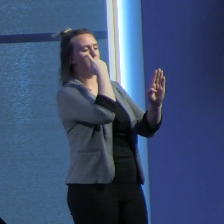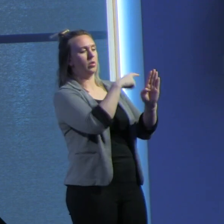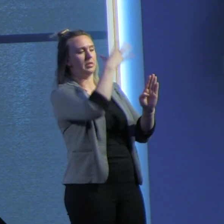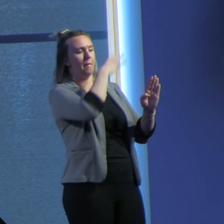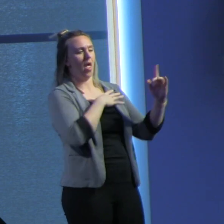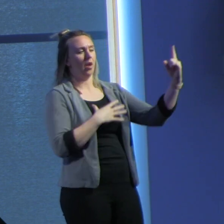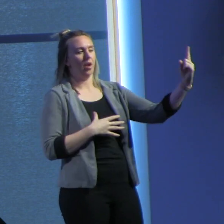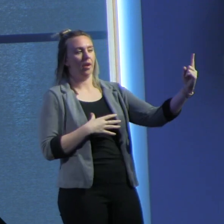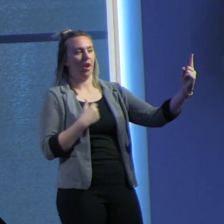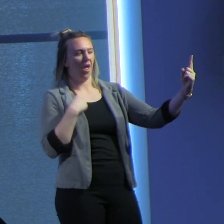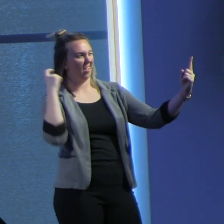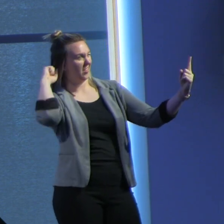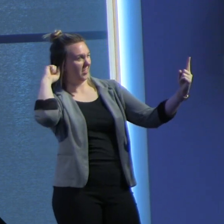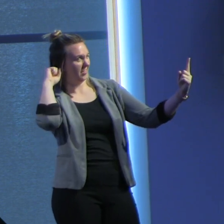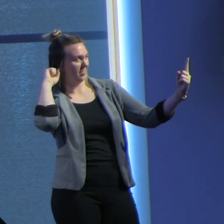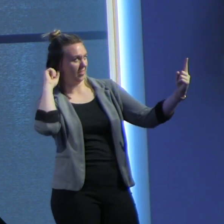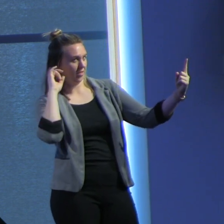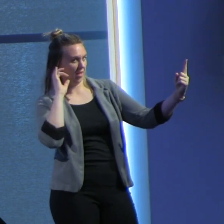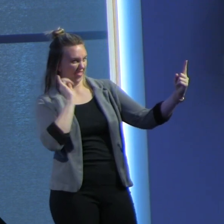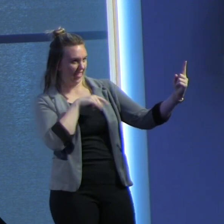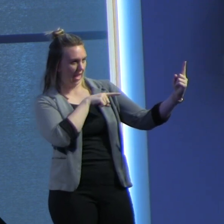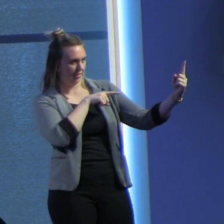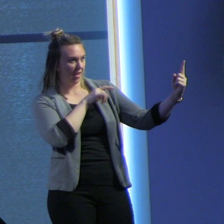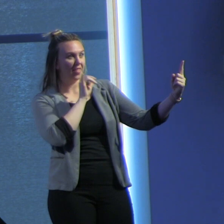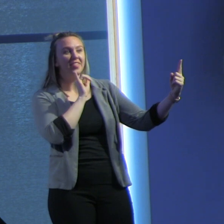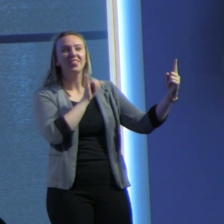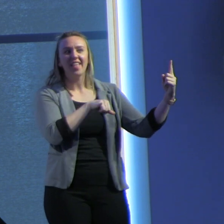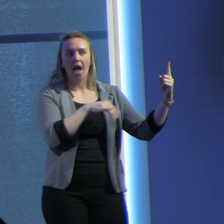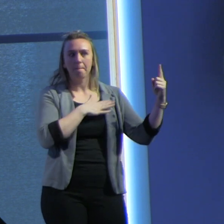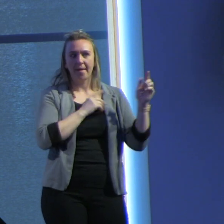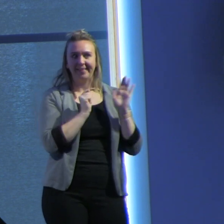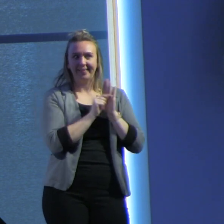I thought, is that my assassin?